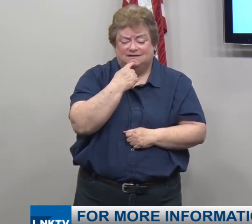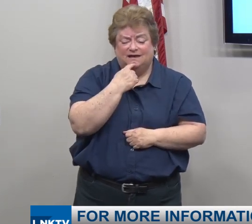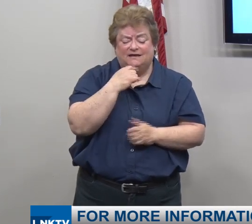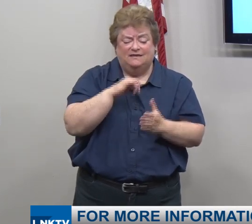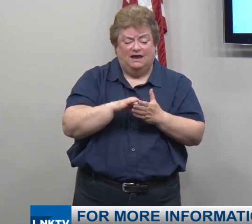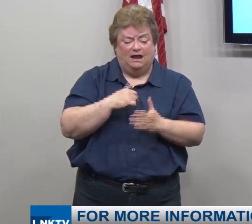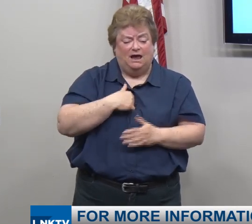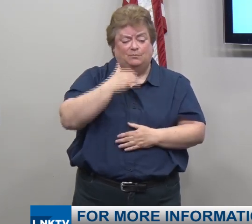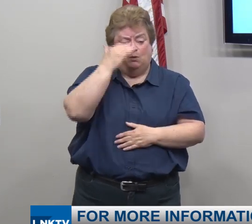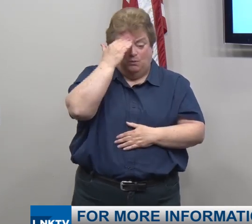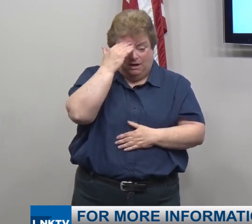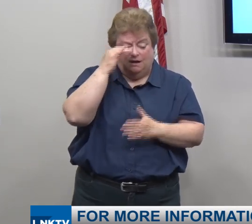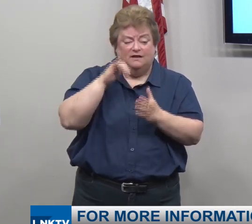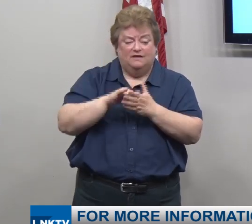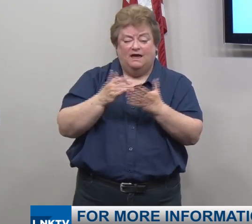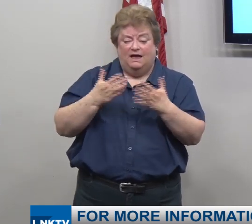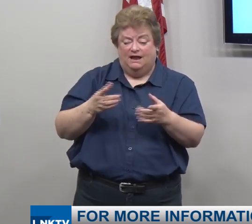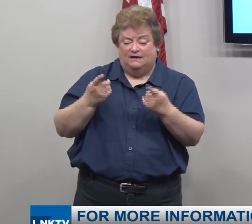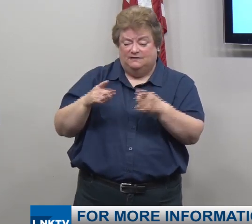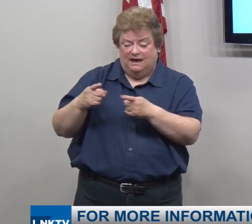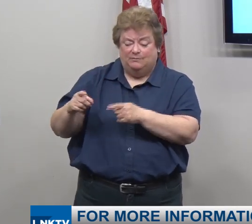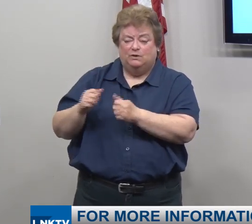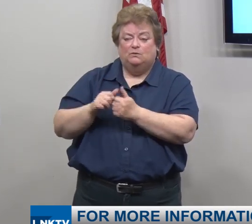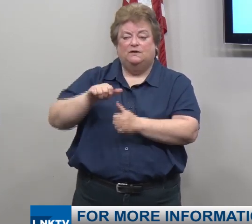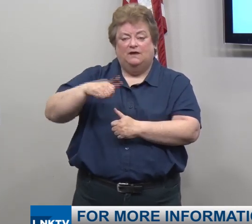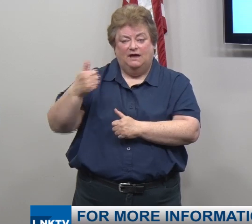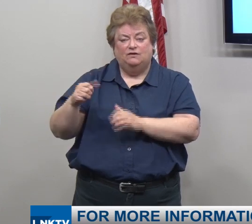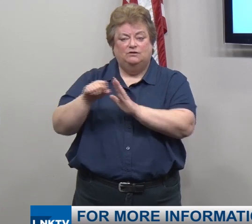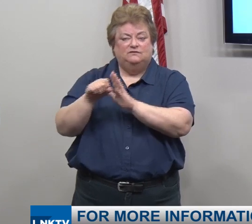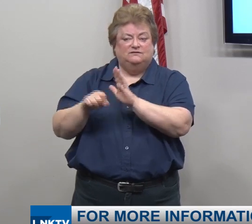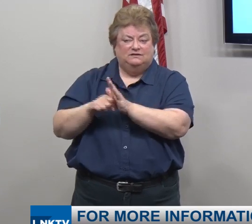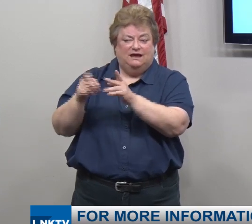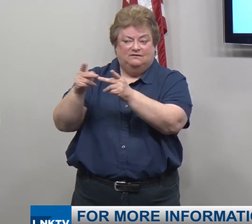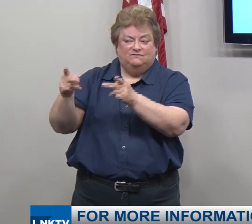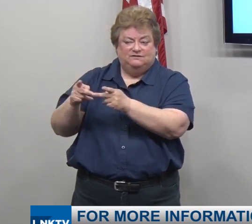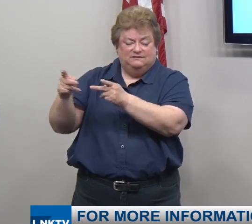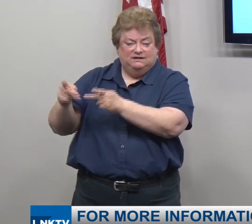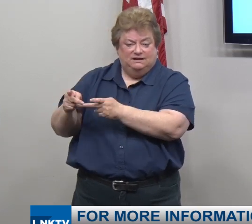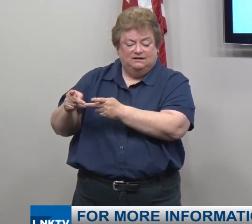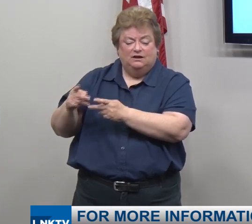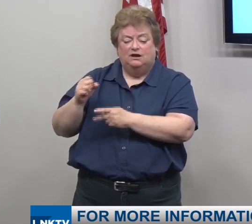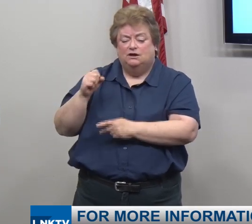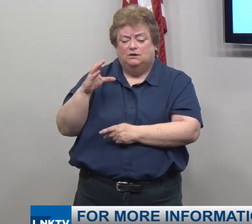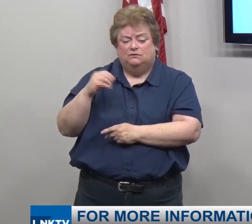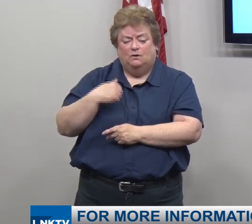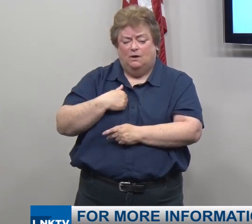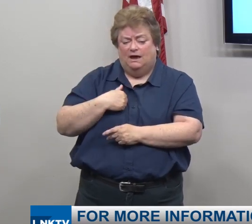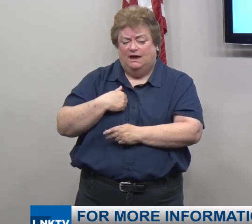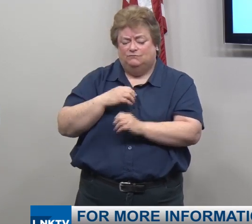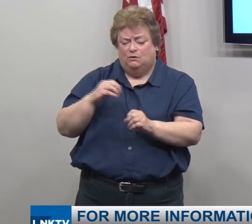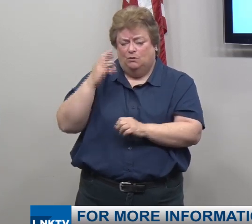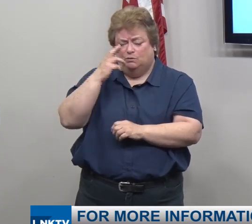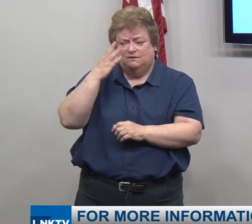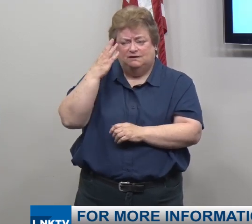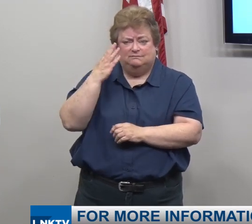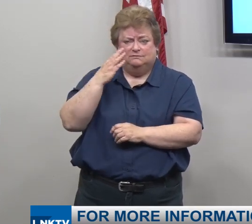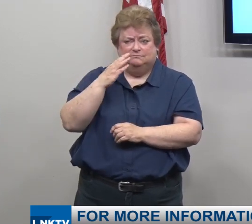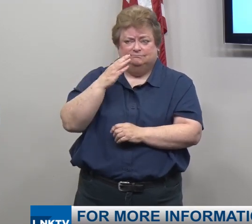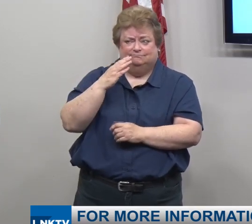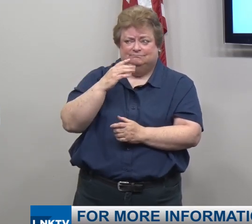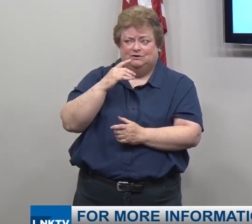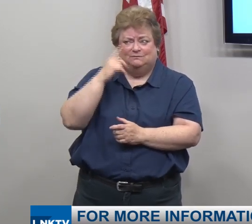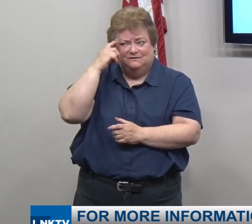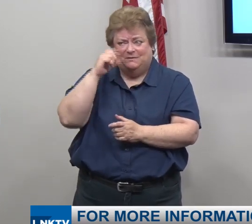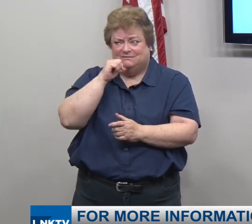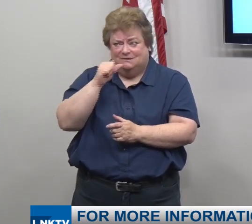I'm aware that that's happened with other state facilities, so I have no reason to suspect it's not happening there, but